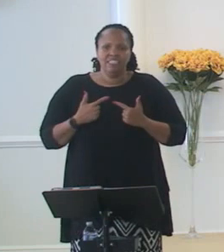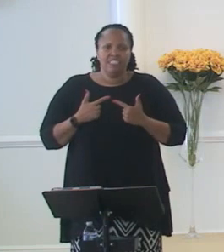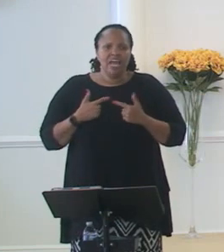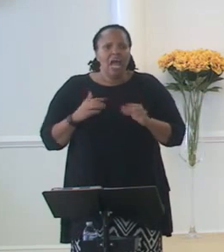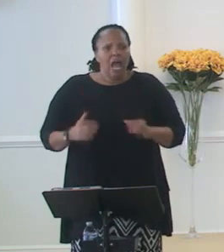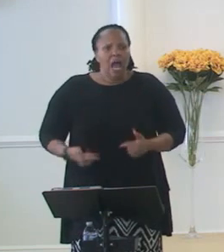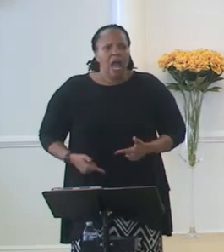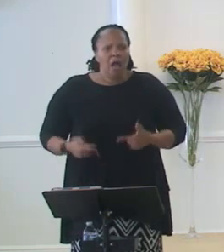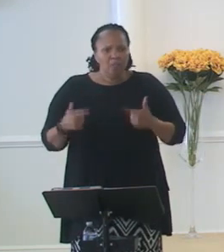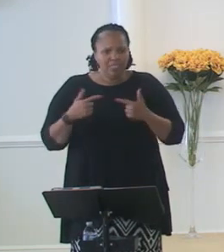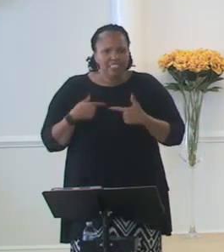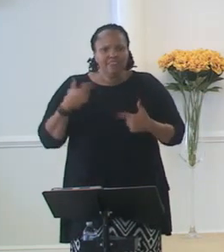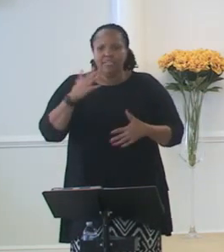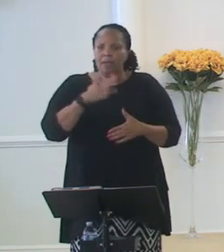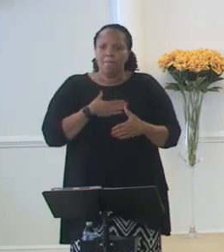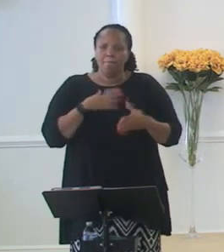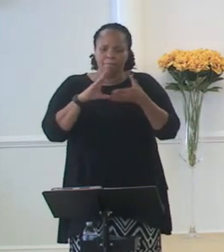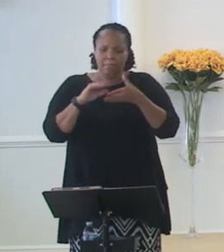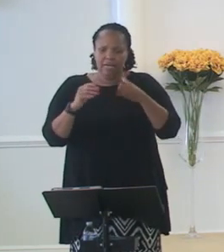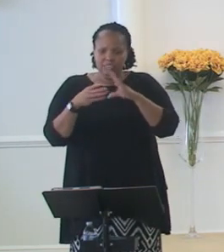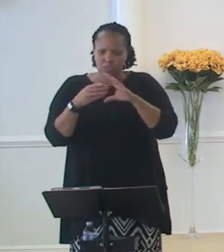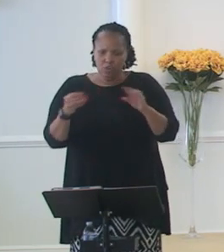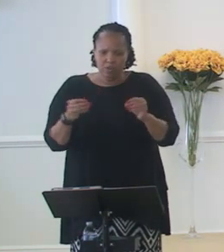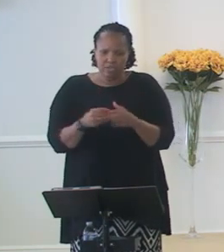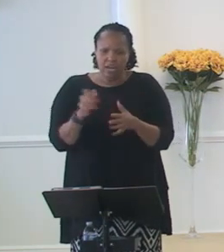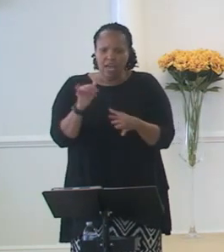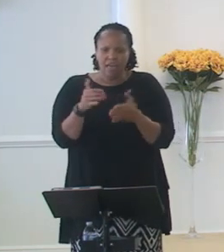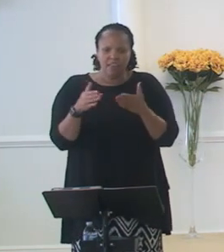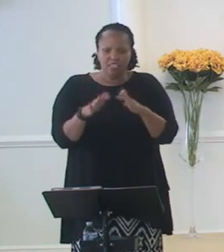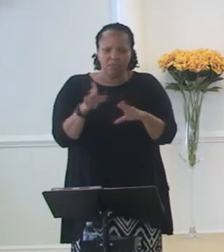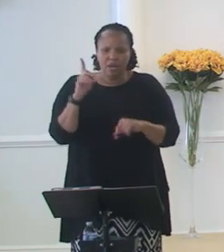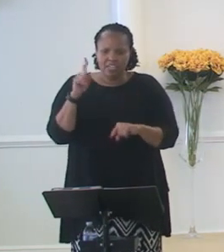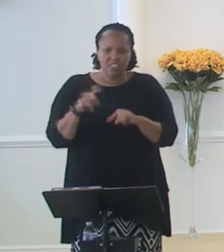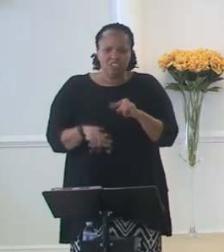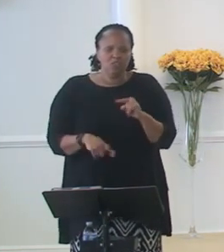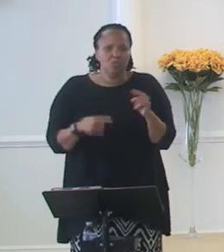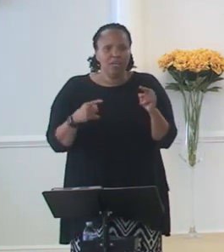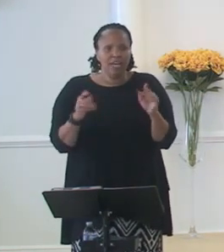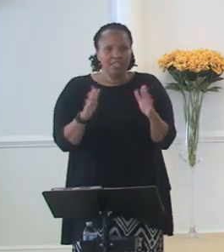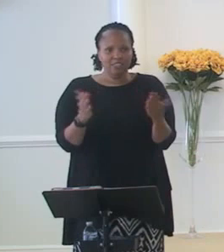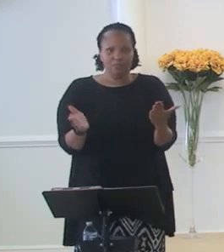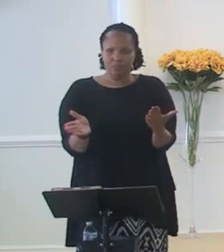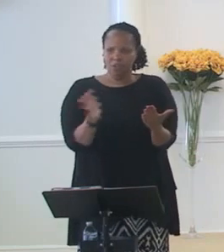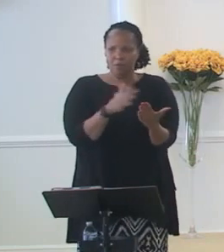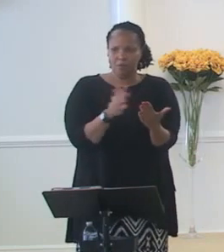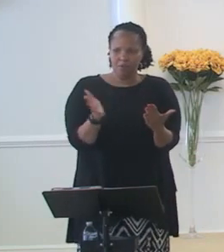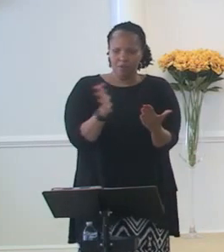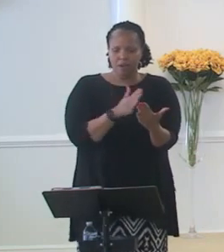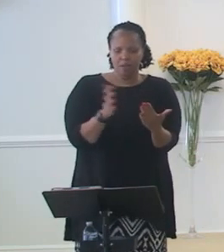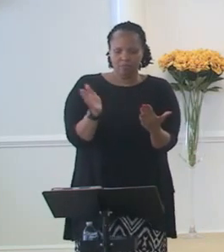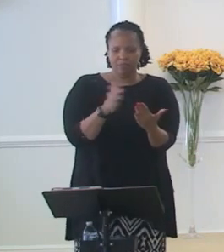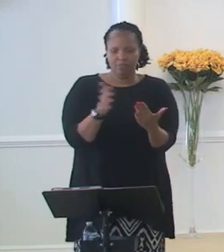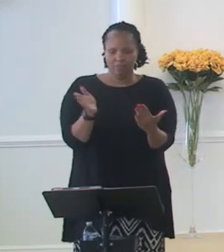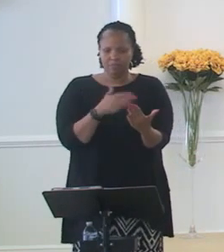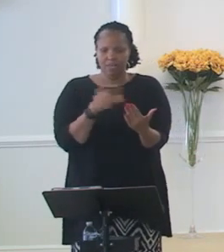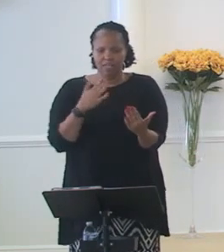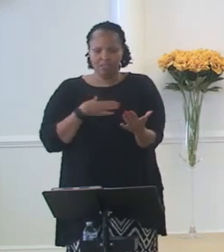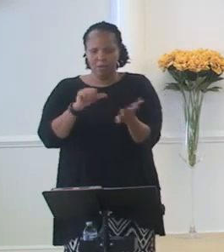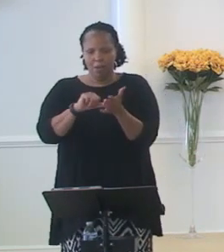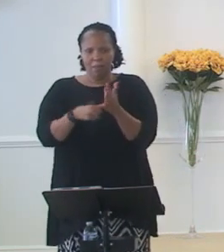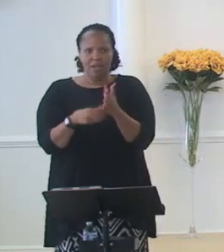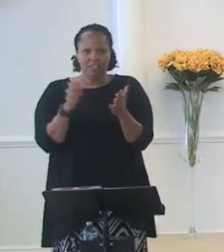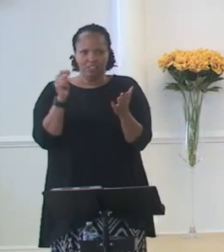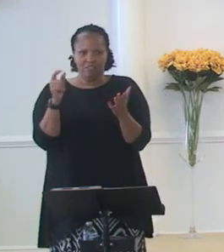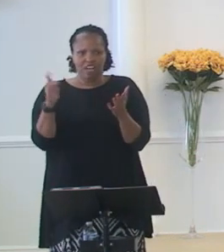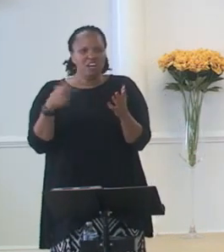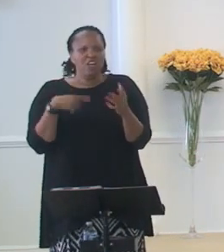I'm living out a storyline. That's why you can't turn my page too fast. That's why you can't read my